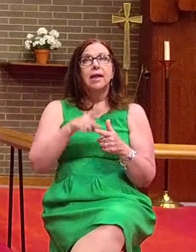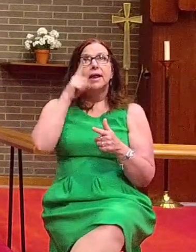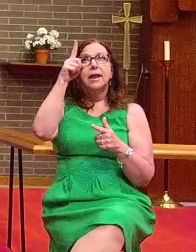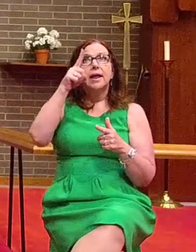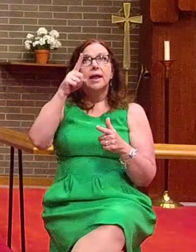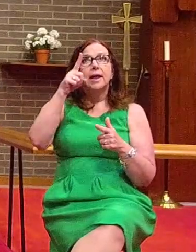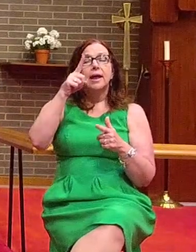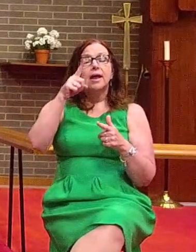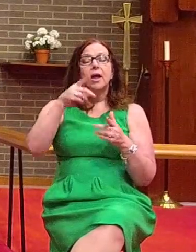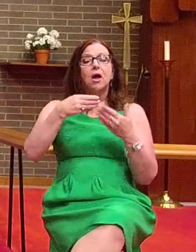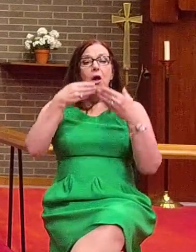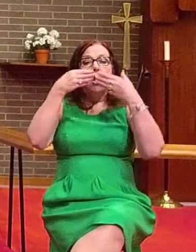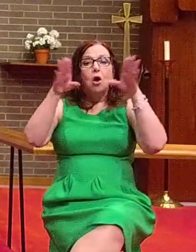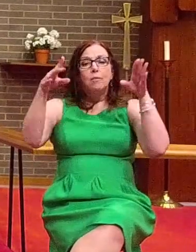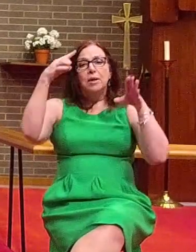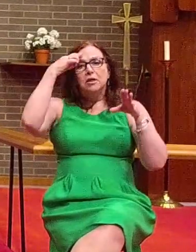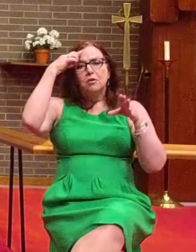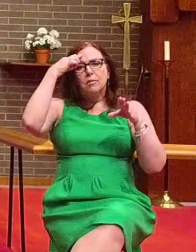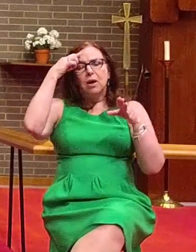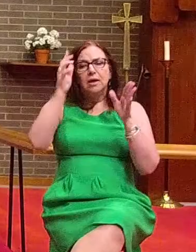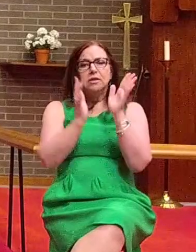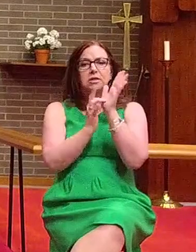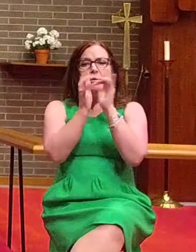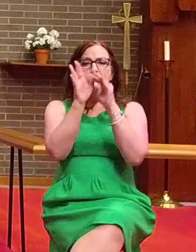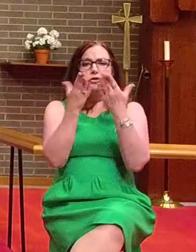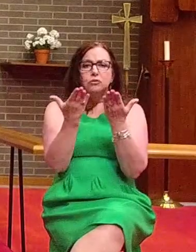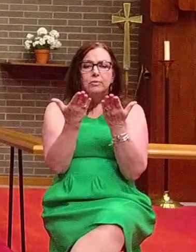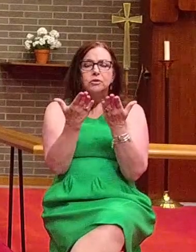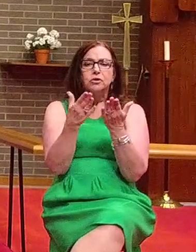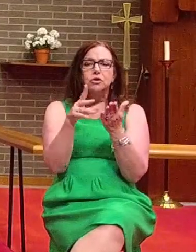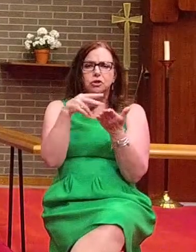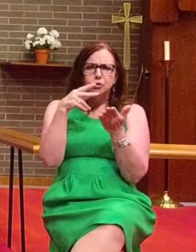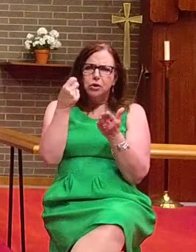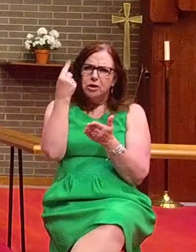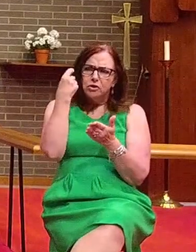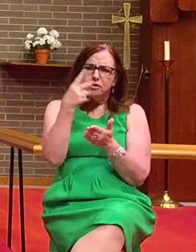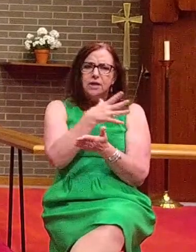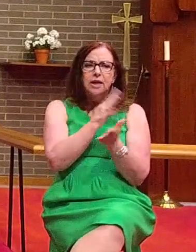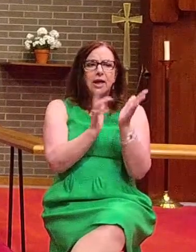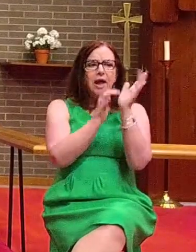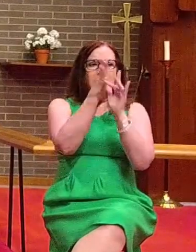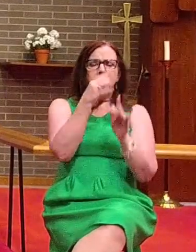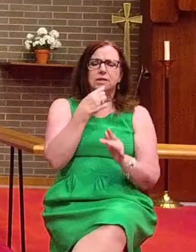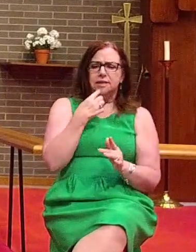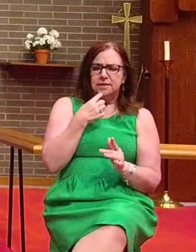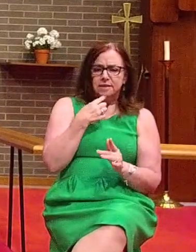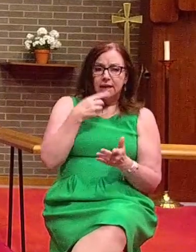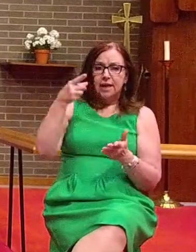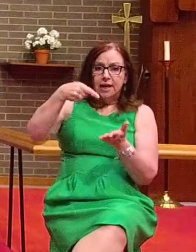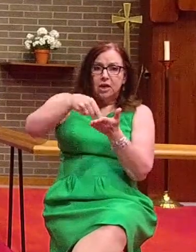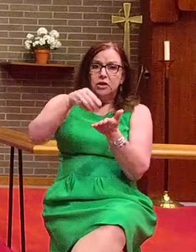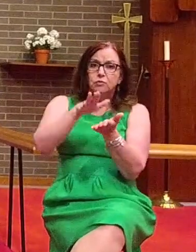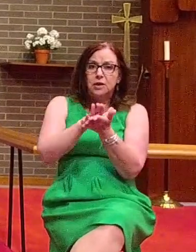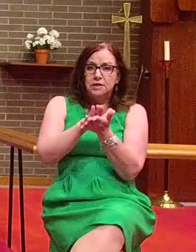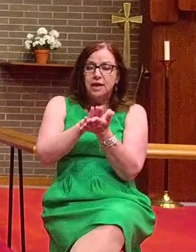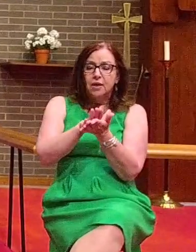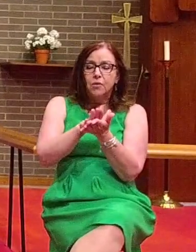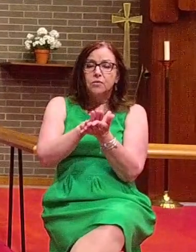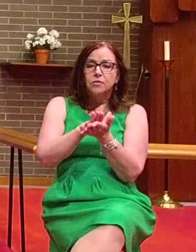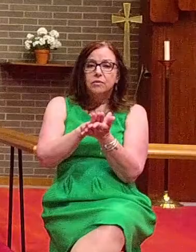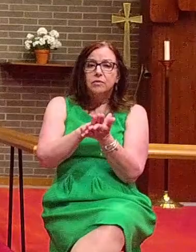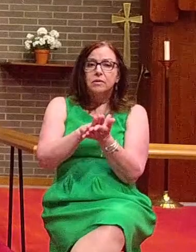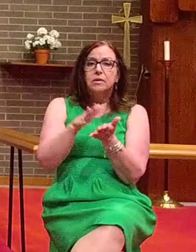minds to understand the scriptures and said to them, Thus it is written